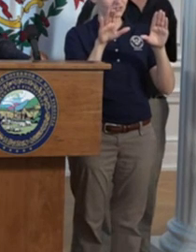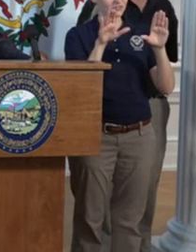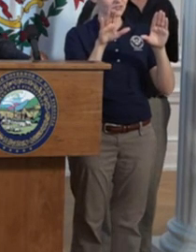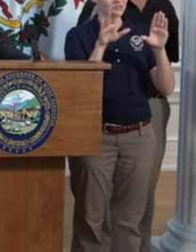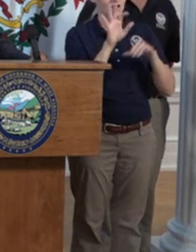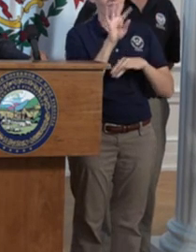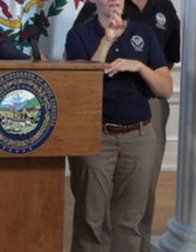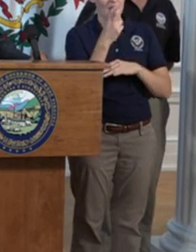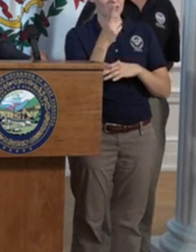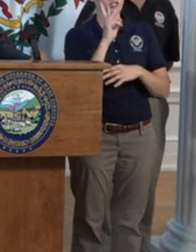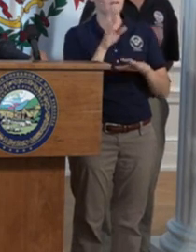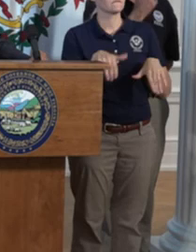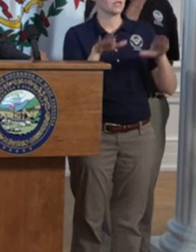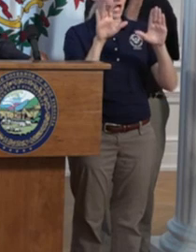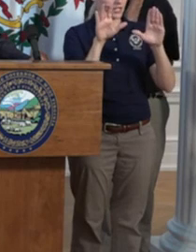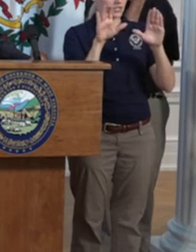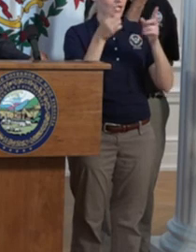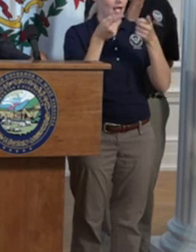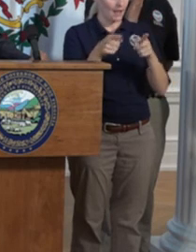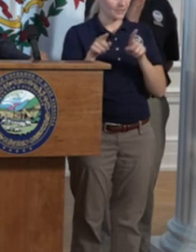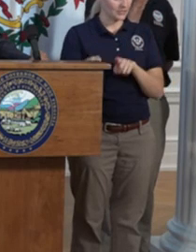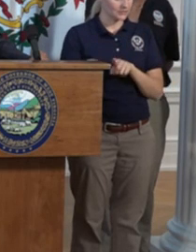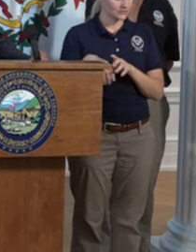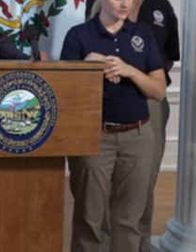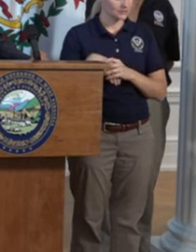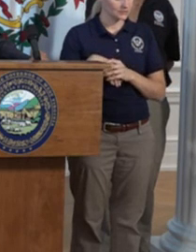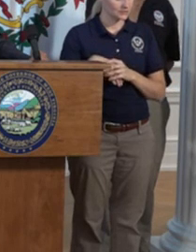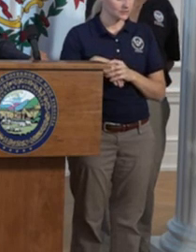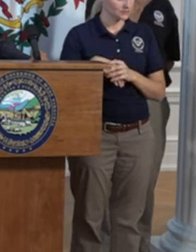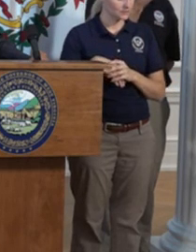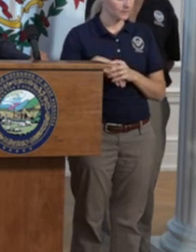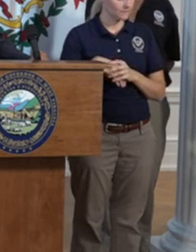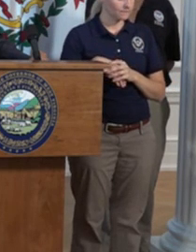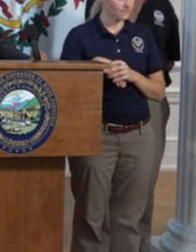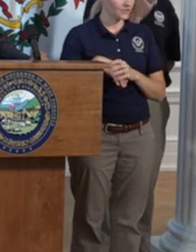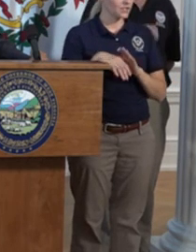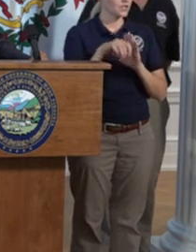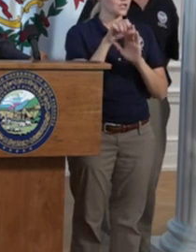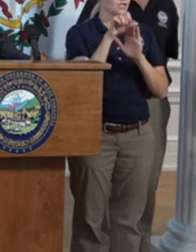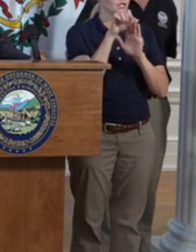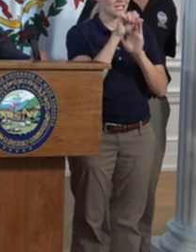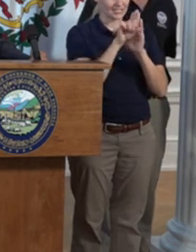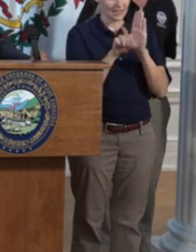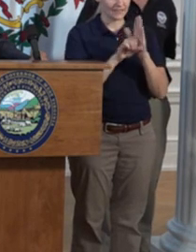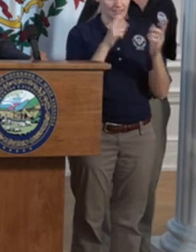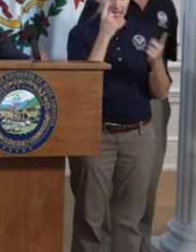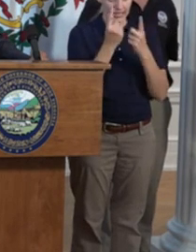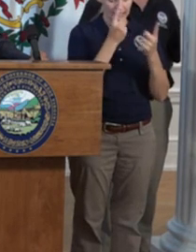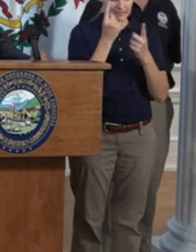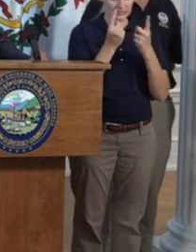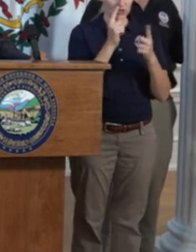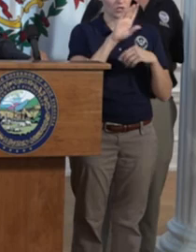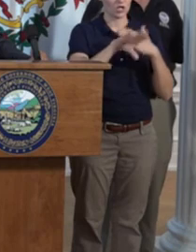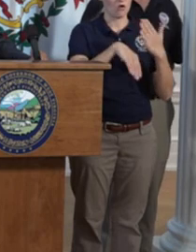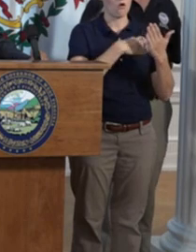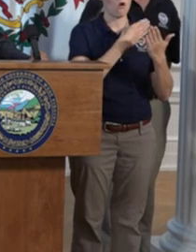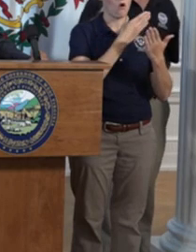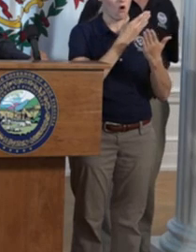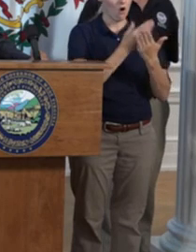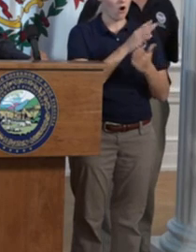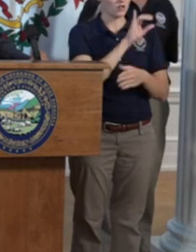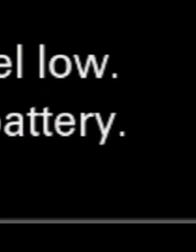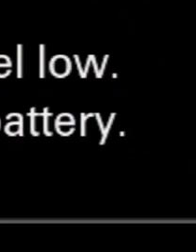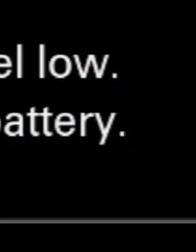current situation, is the state at all considering and taking into account all of these considerations